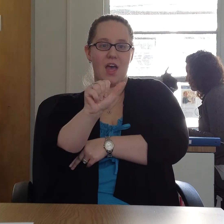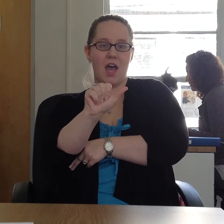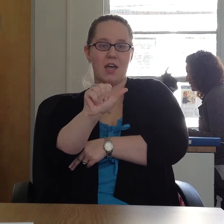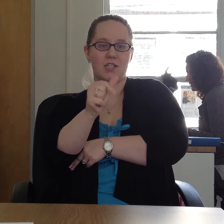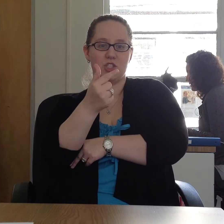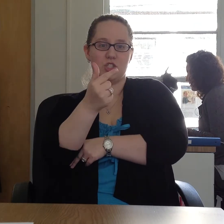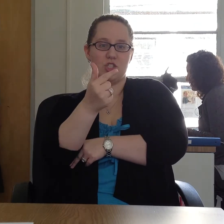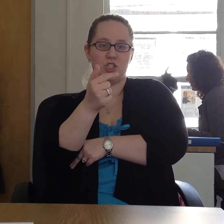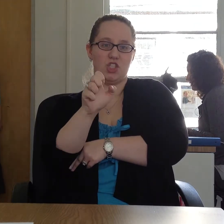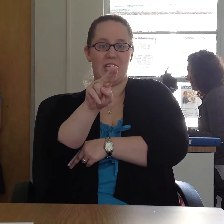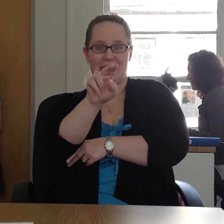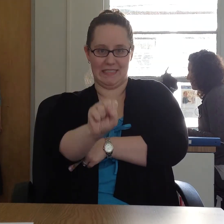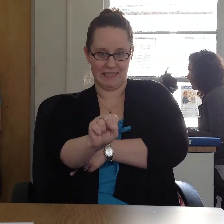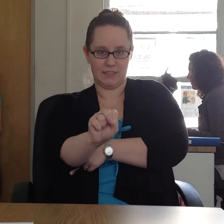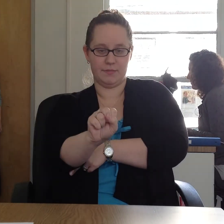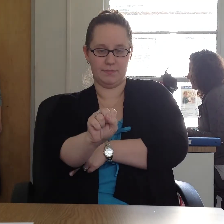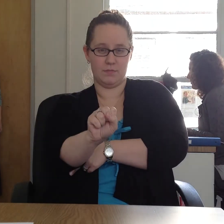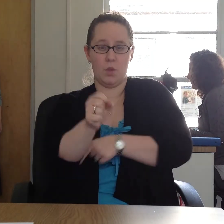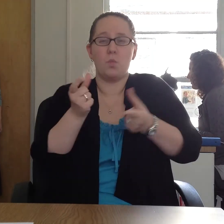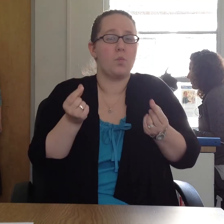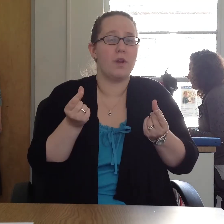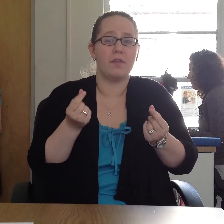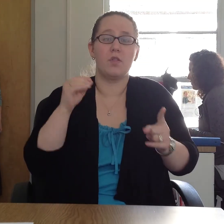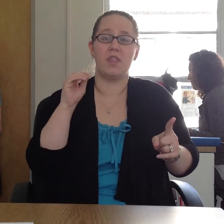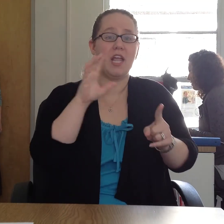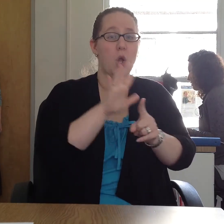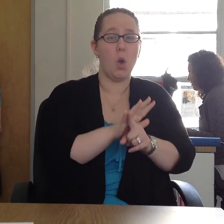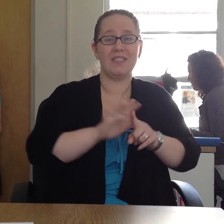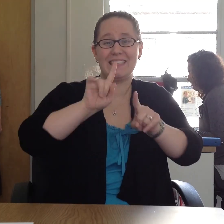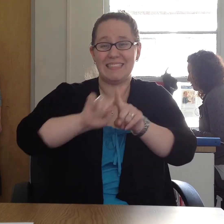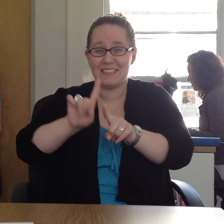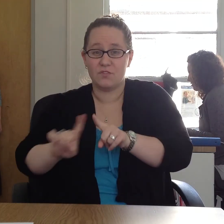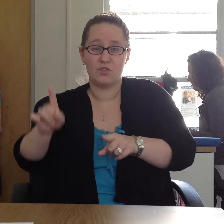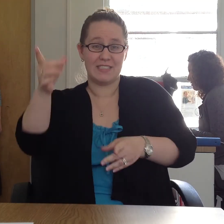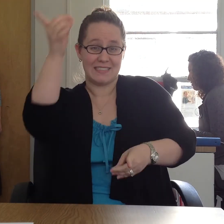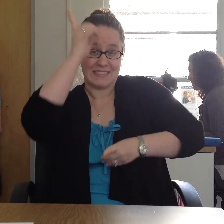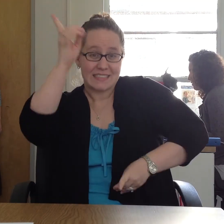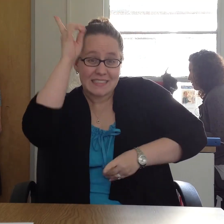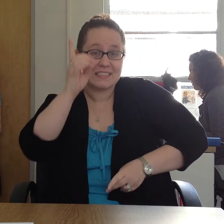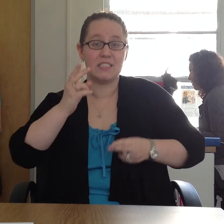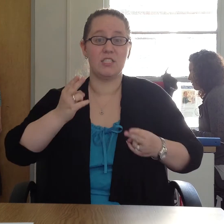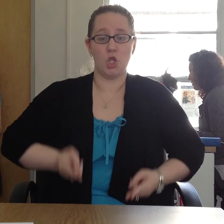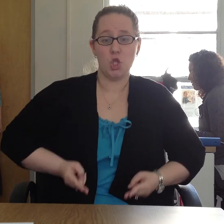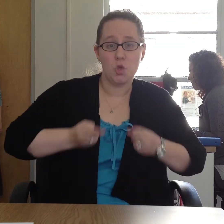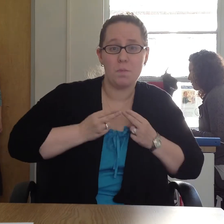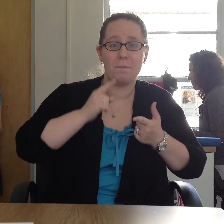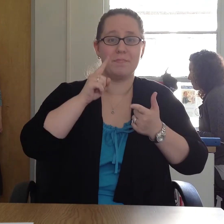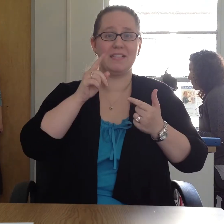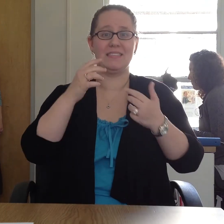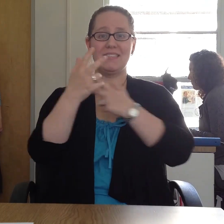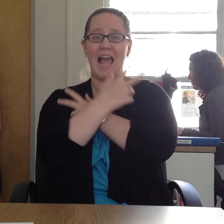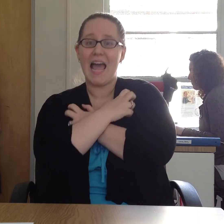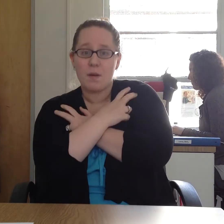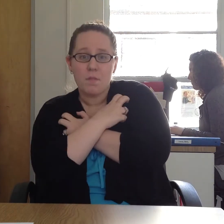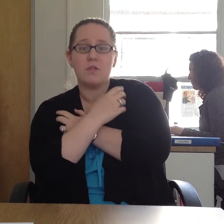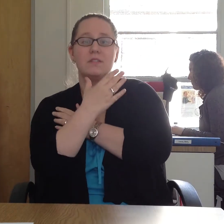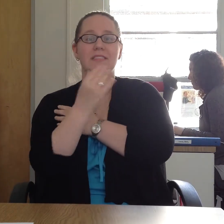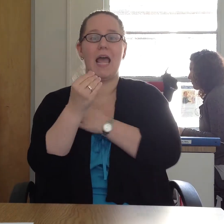pathogens and cause various diseases in humans, animals, and plants. A